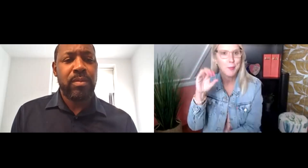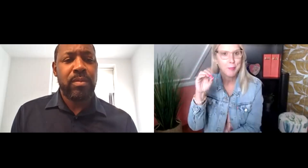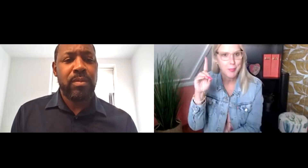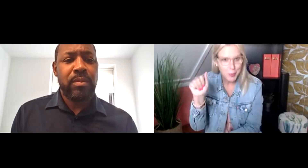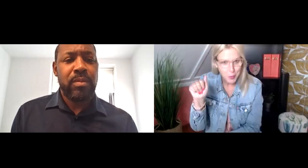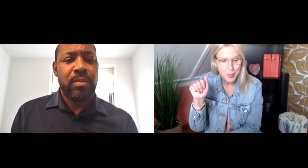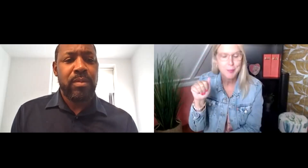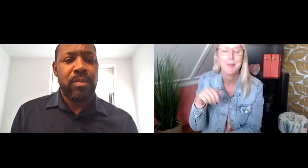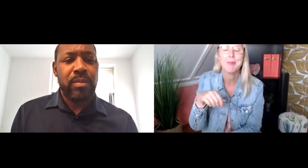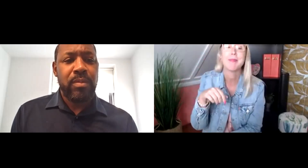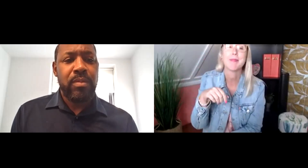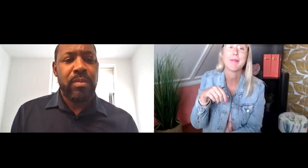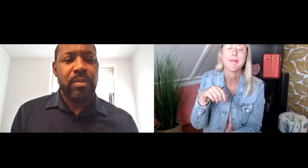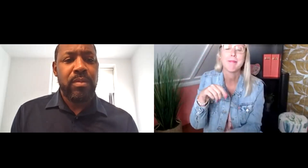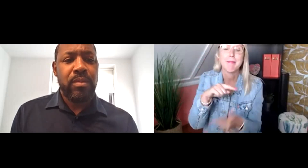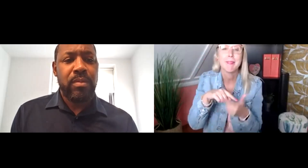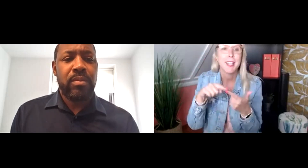And I'm also a CODA.